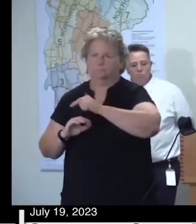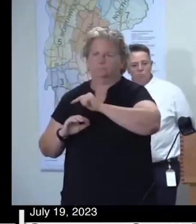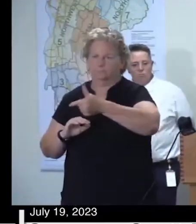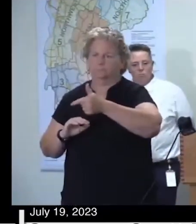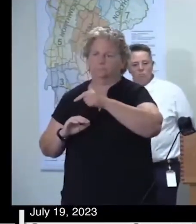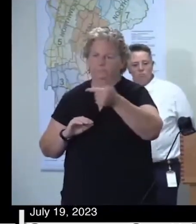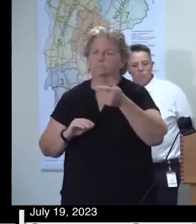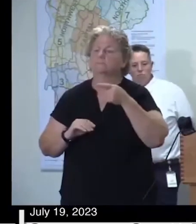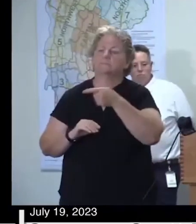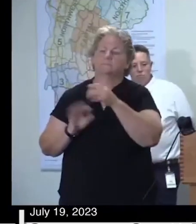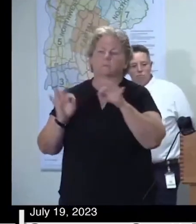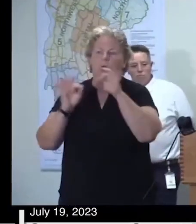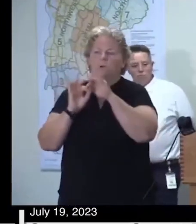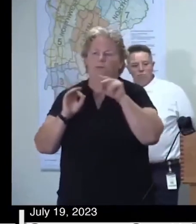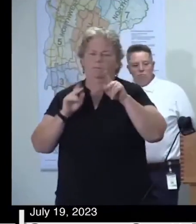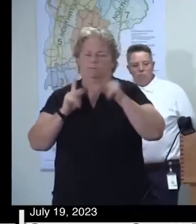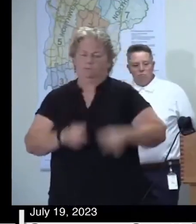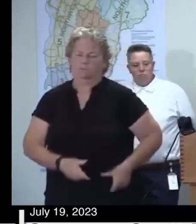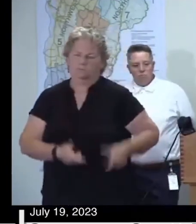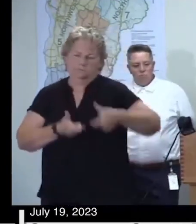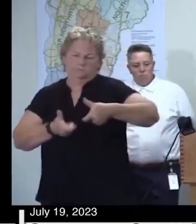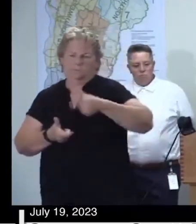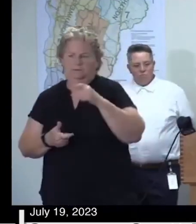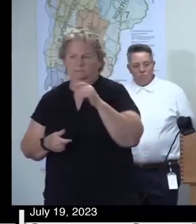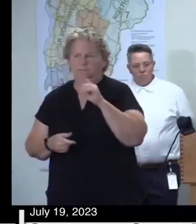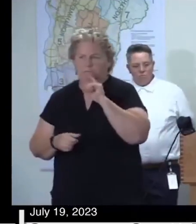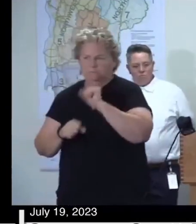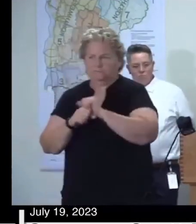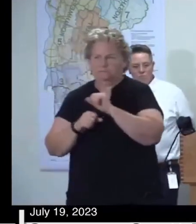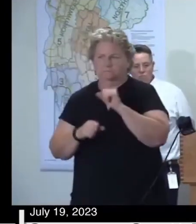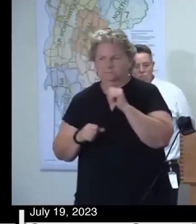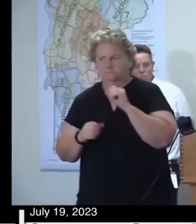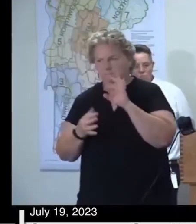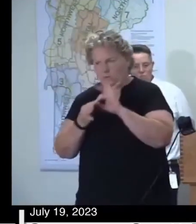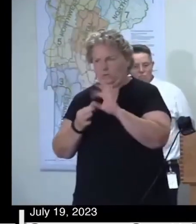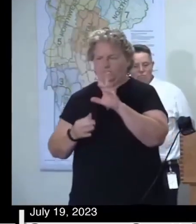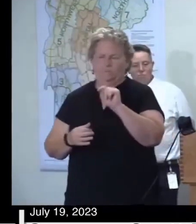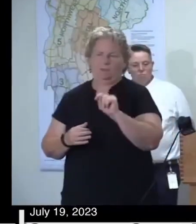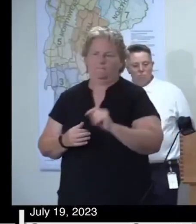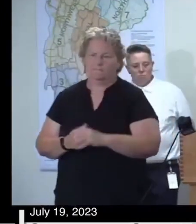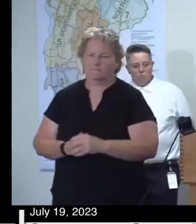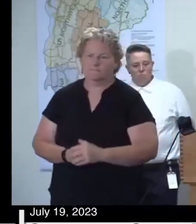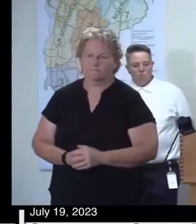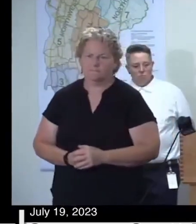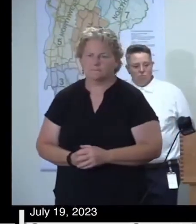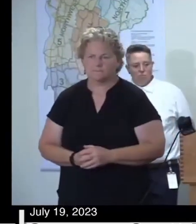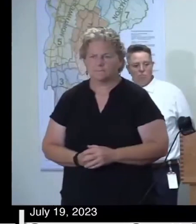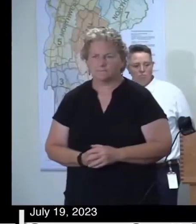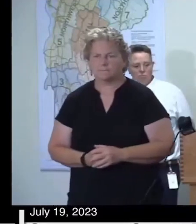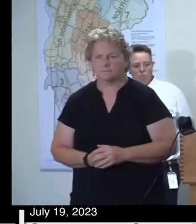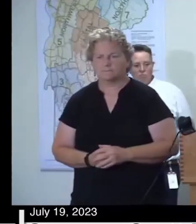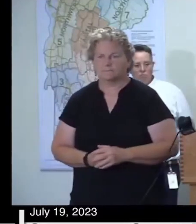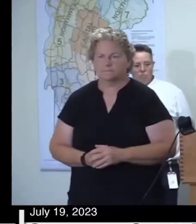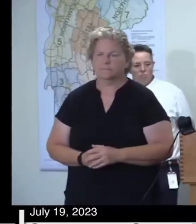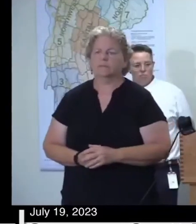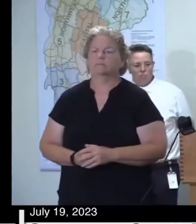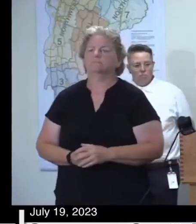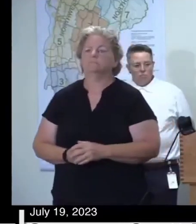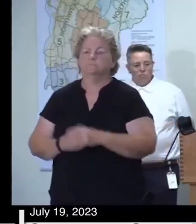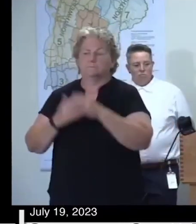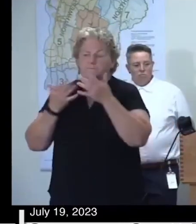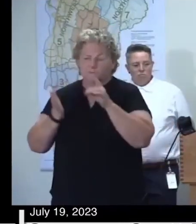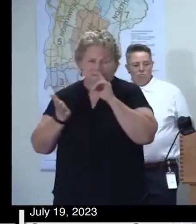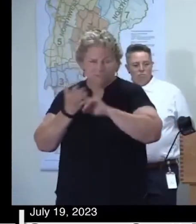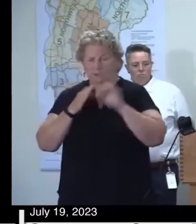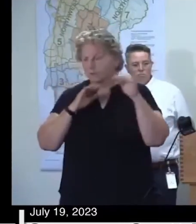am, and they'll take a look at the damage for the home. They'll report that back to the headquarters, and then